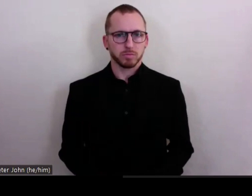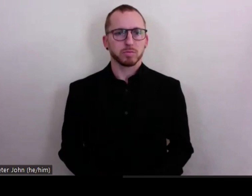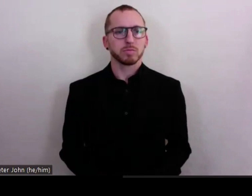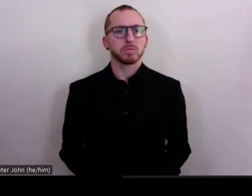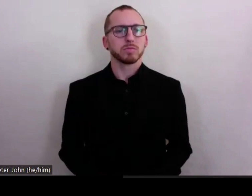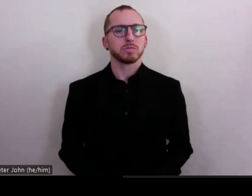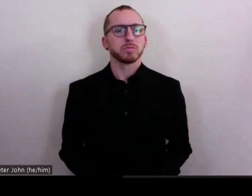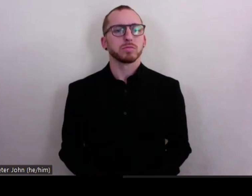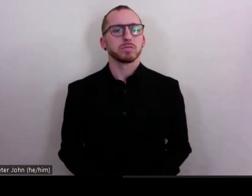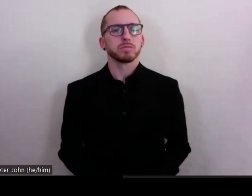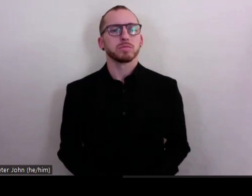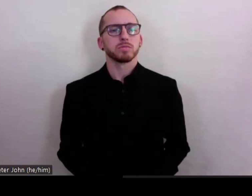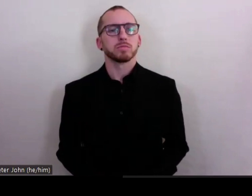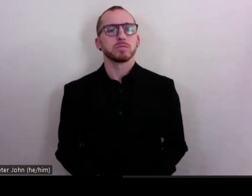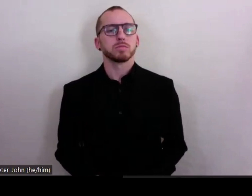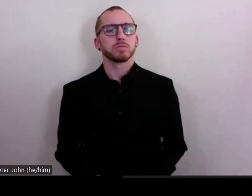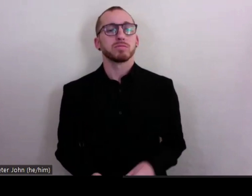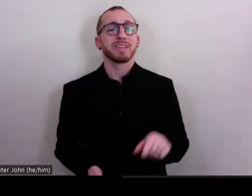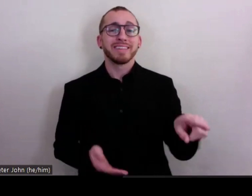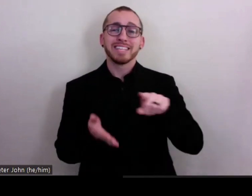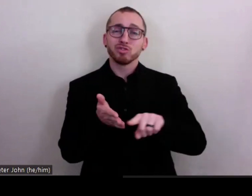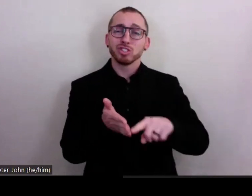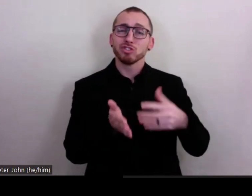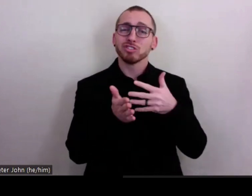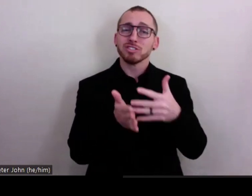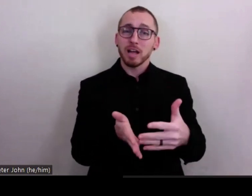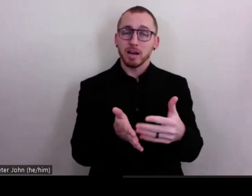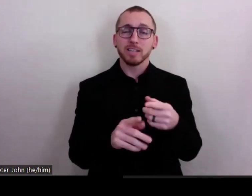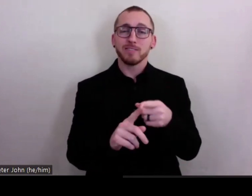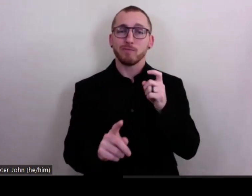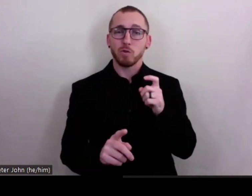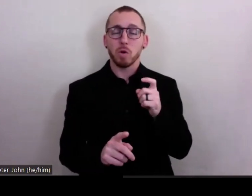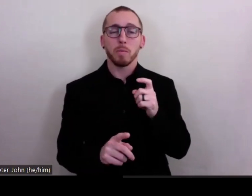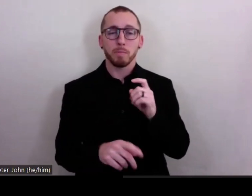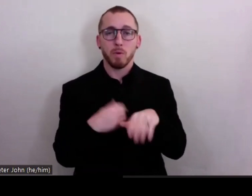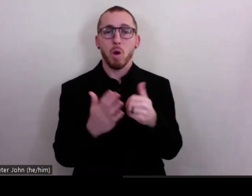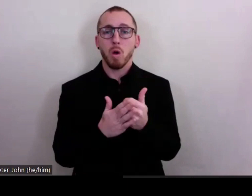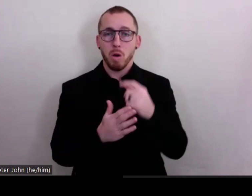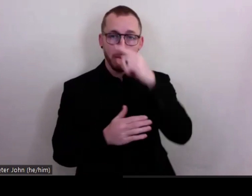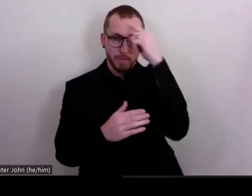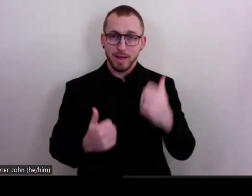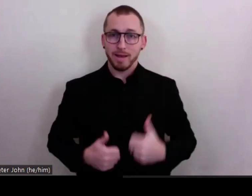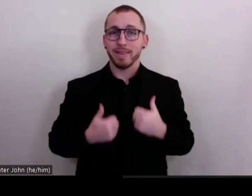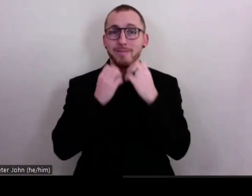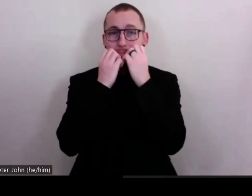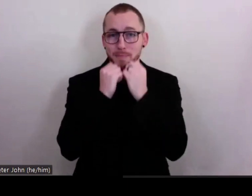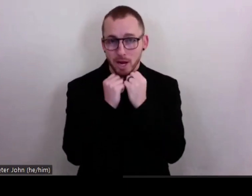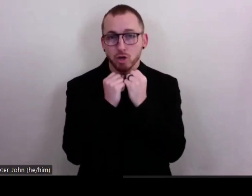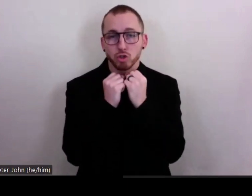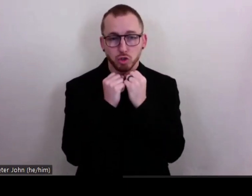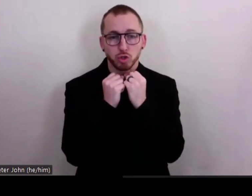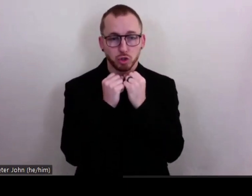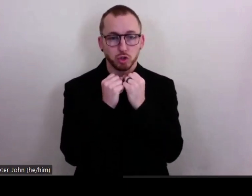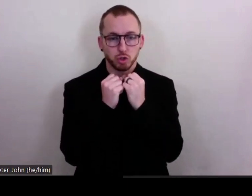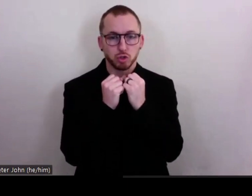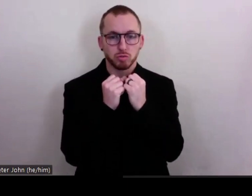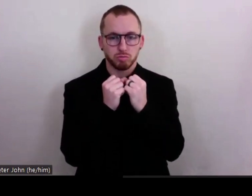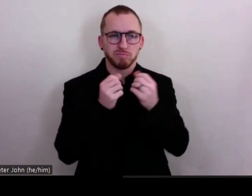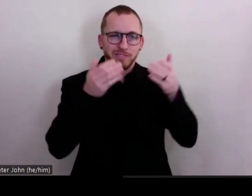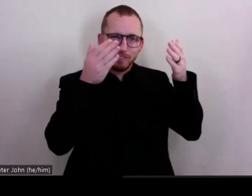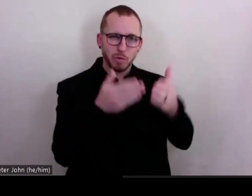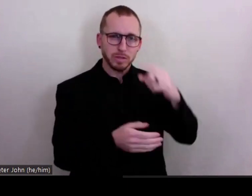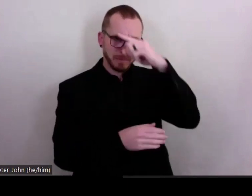Now, this study is from All Black Lives Matter, still with Black LGBTQ youth and young adults.